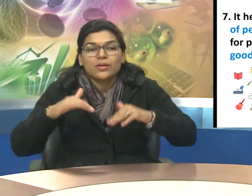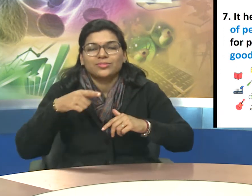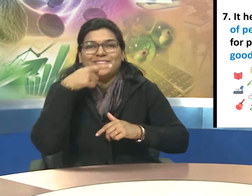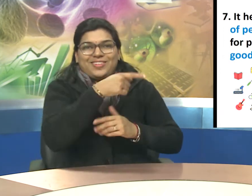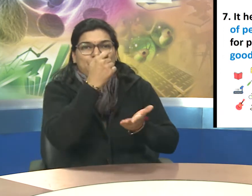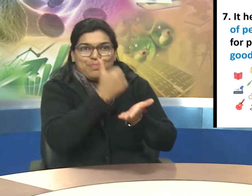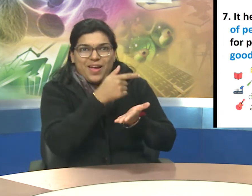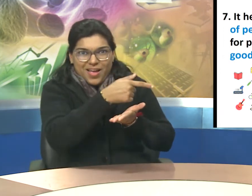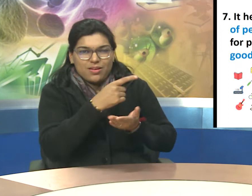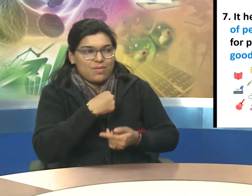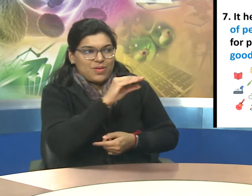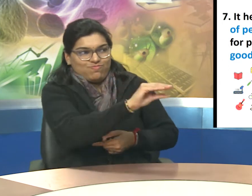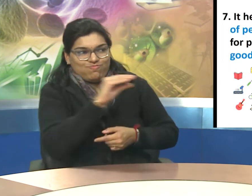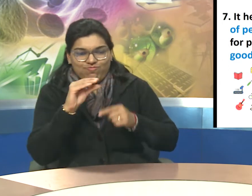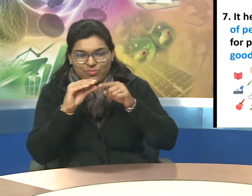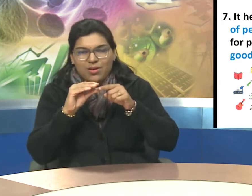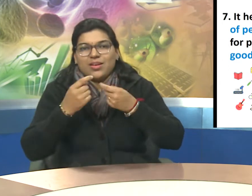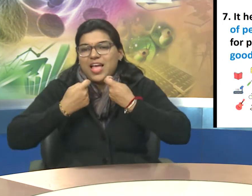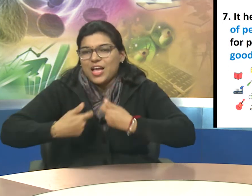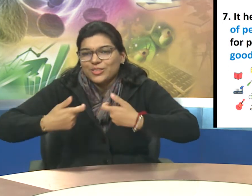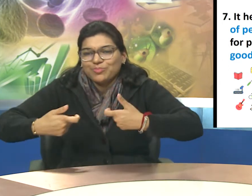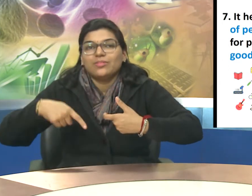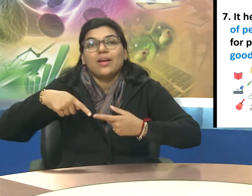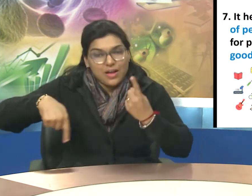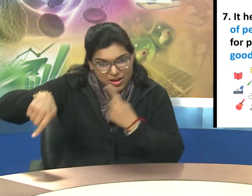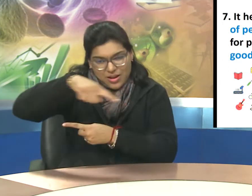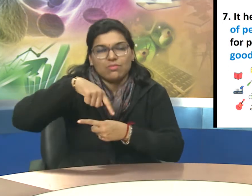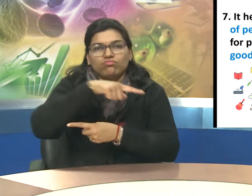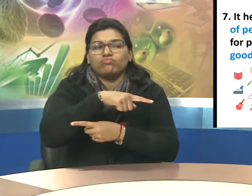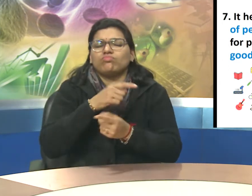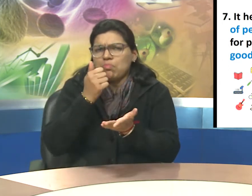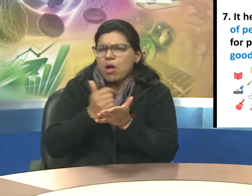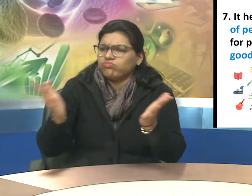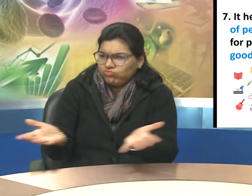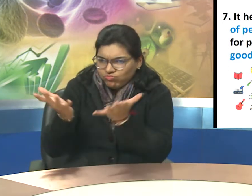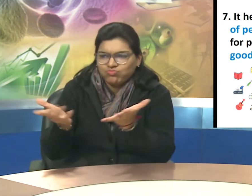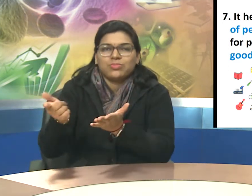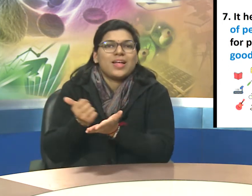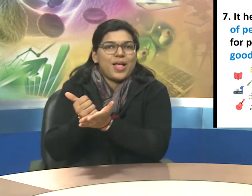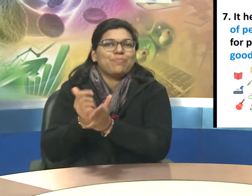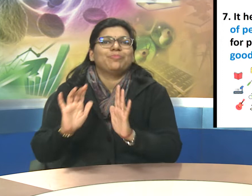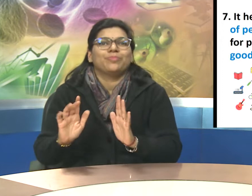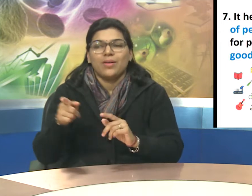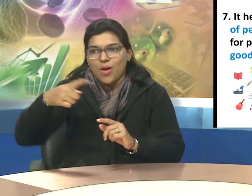by providing different loans for the purchase of